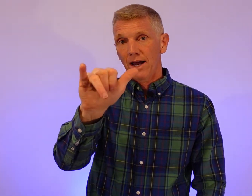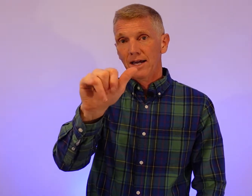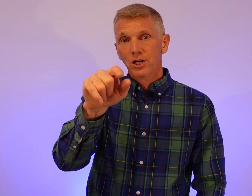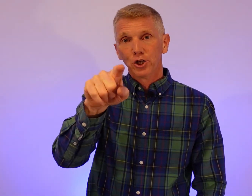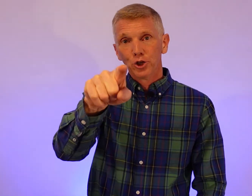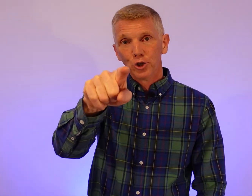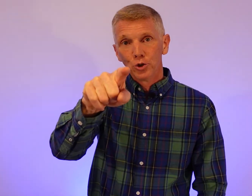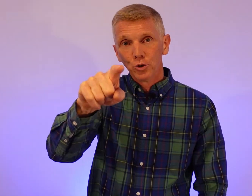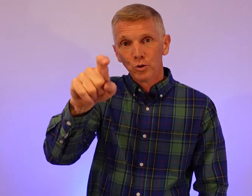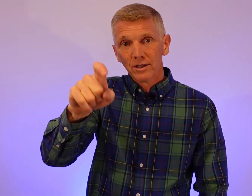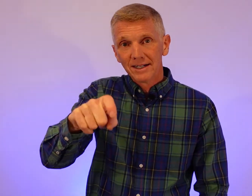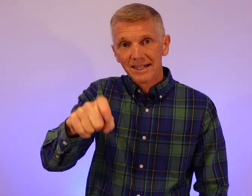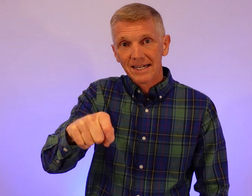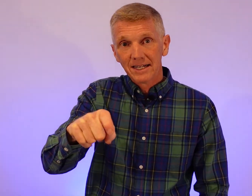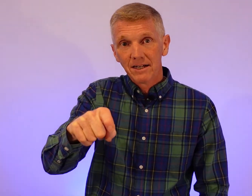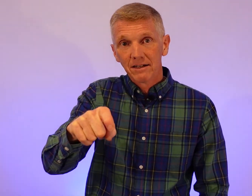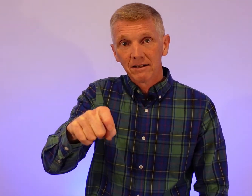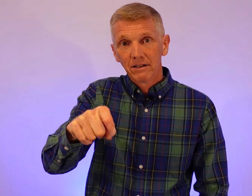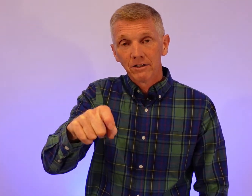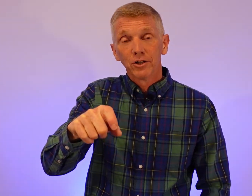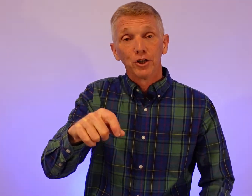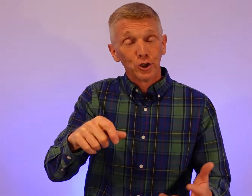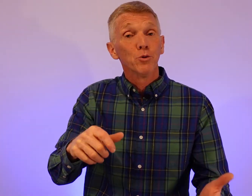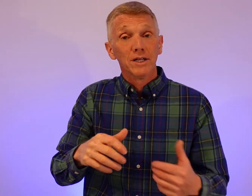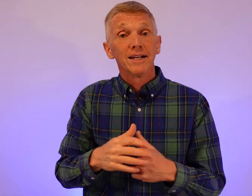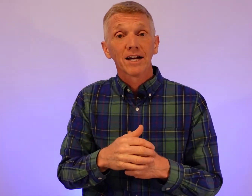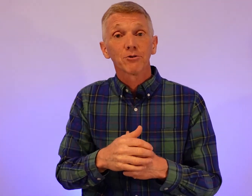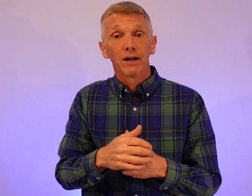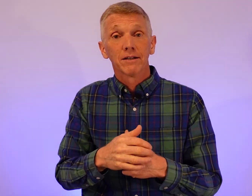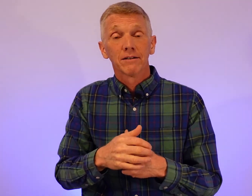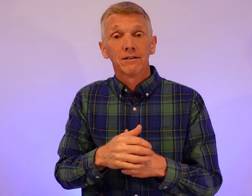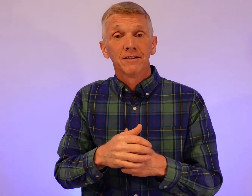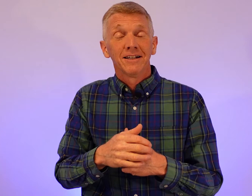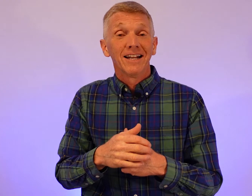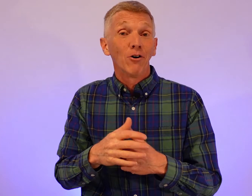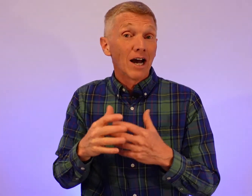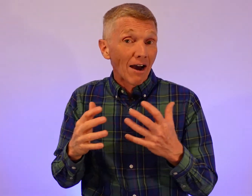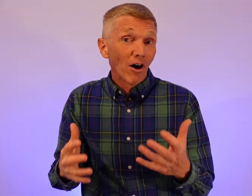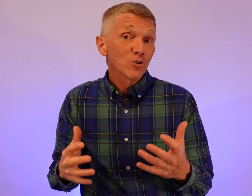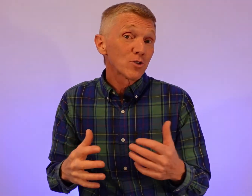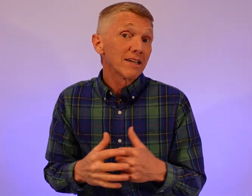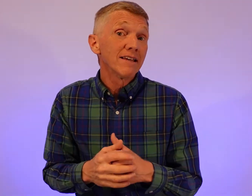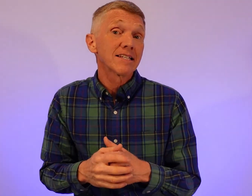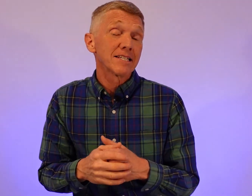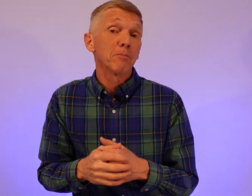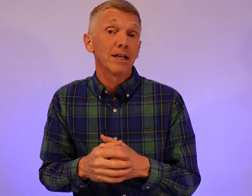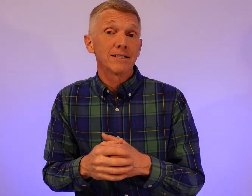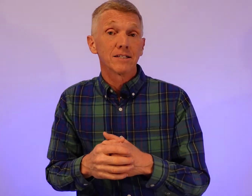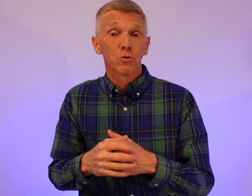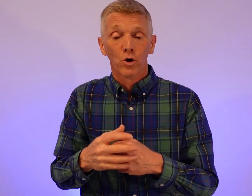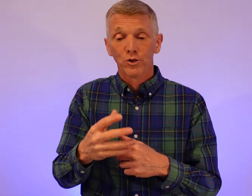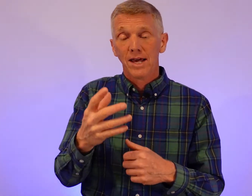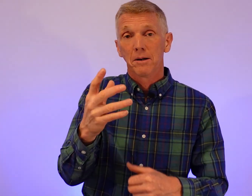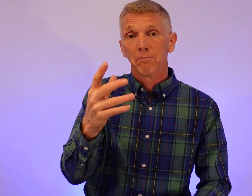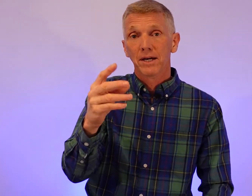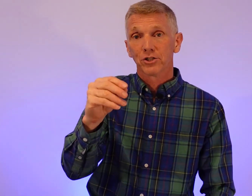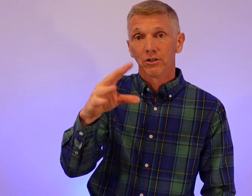X-ray, you need. You need an x-ray. Now I've also seen this in some places where you take a picture,